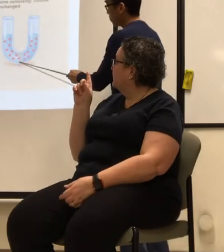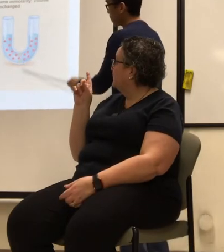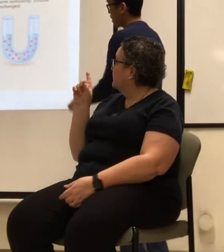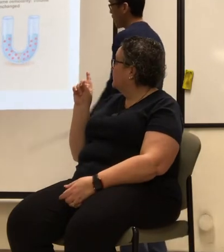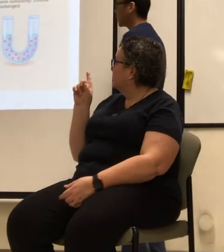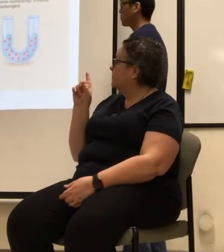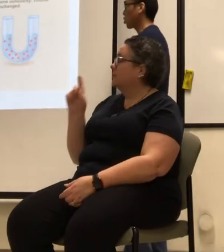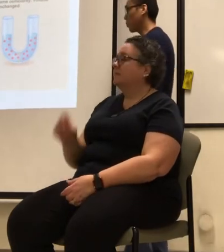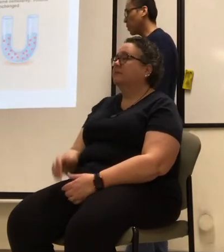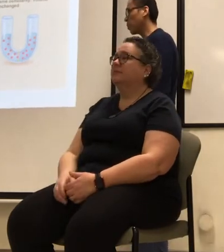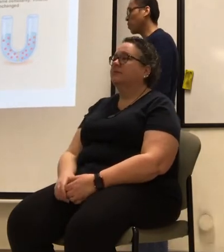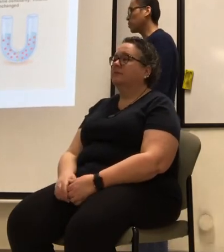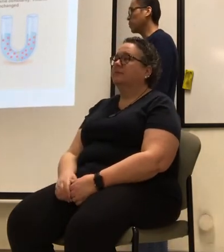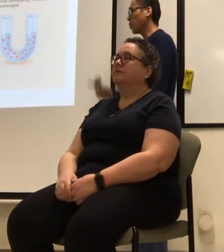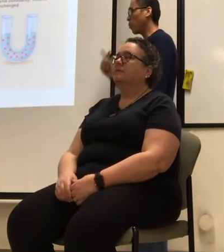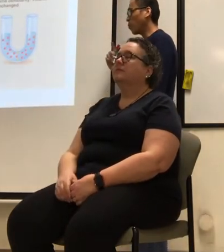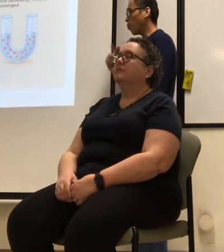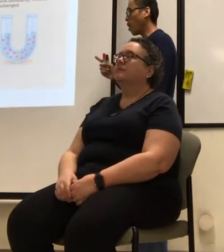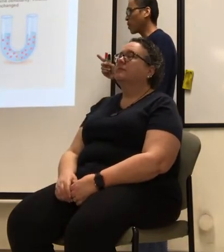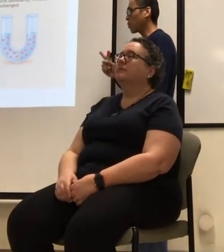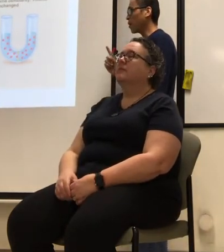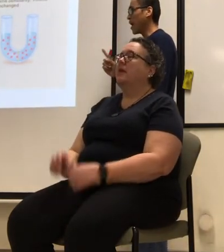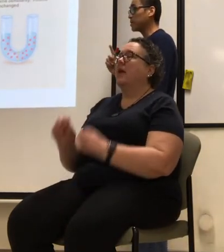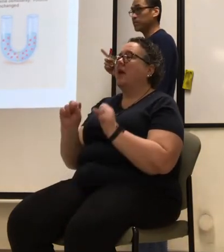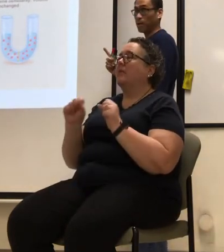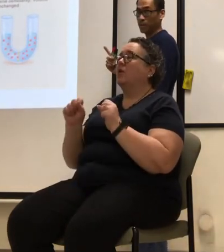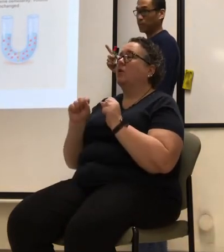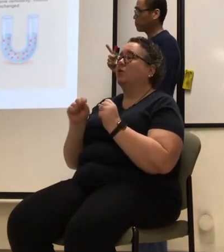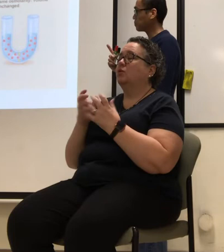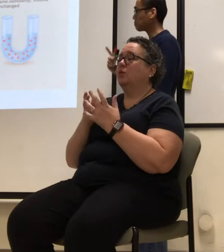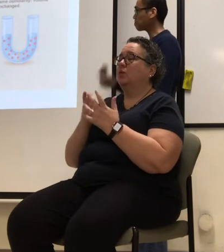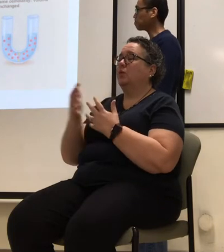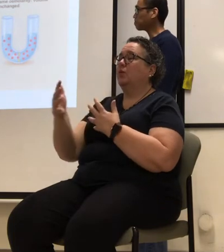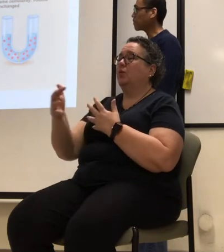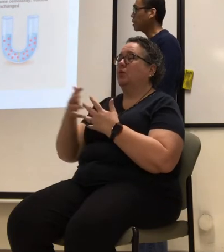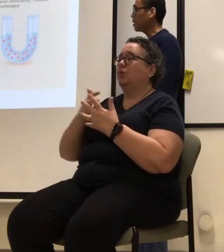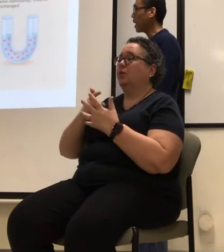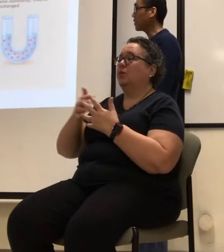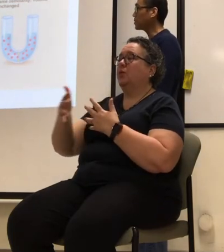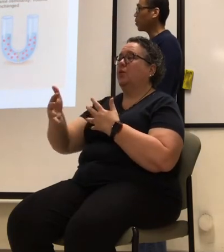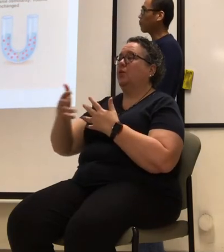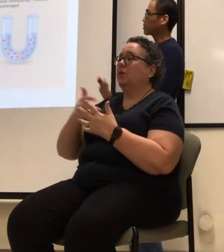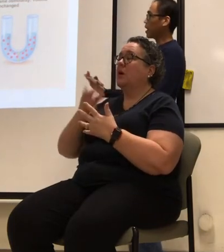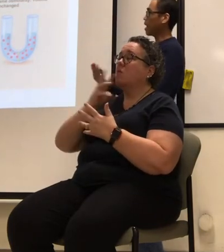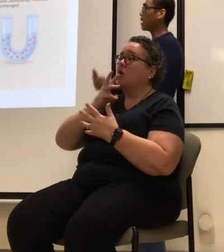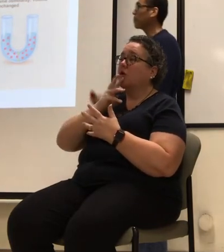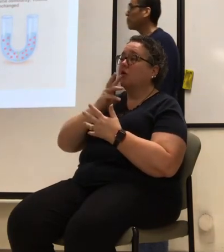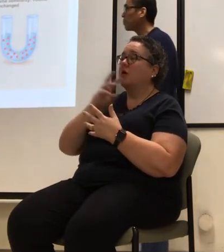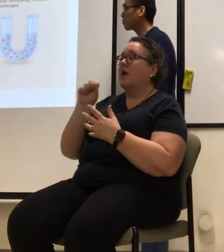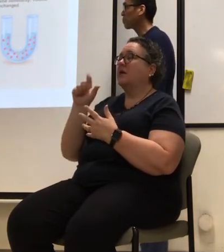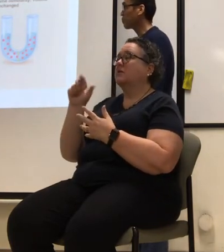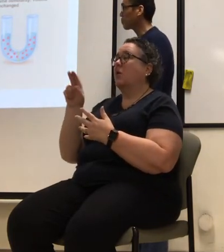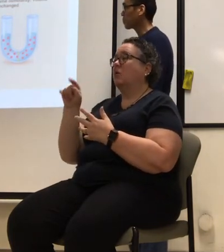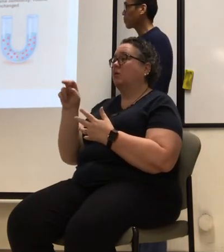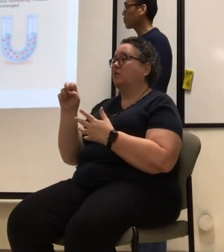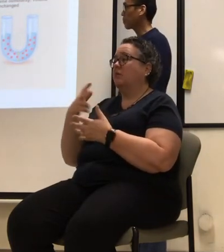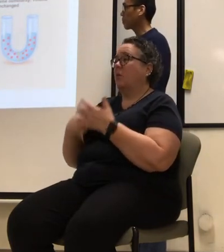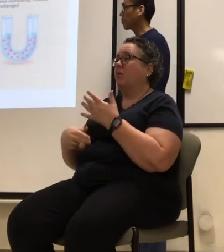right? And it's permeable to both water and solute. And then so over time,